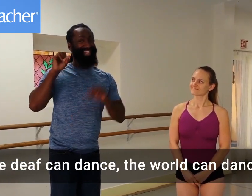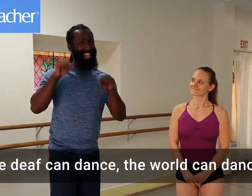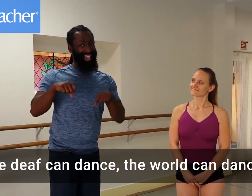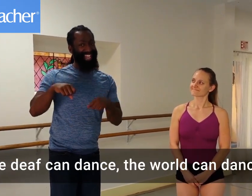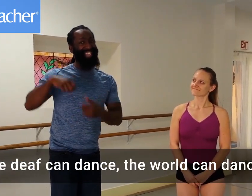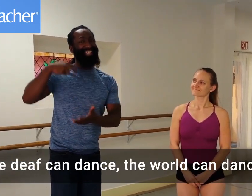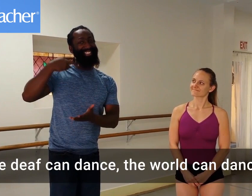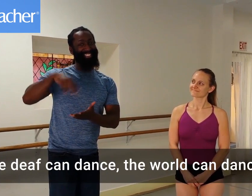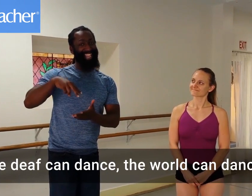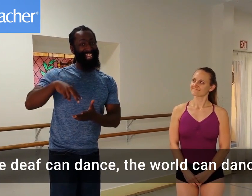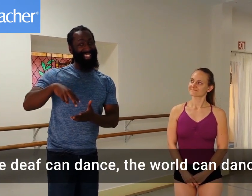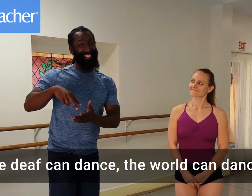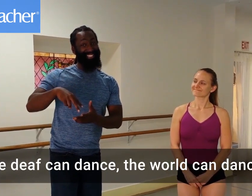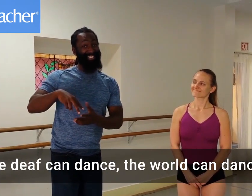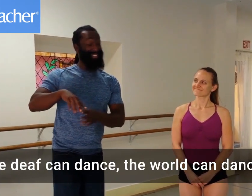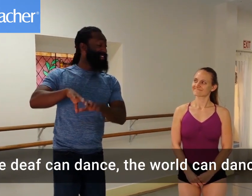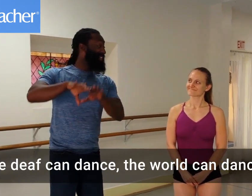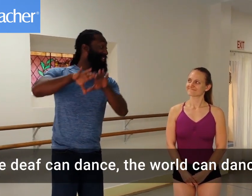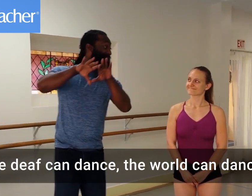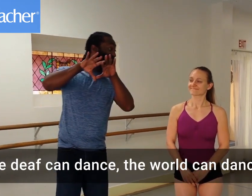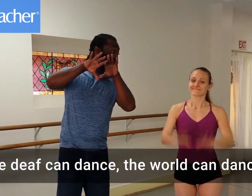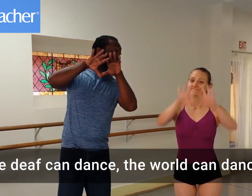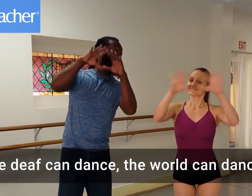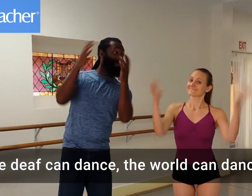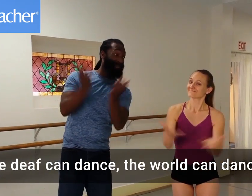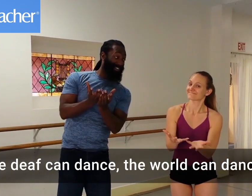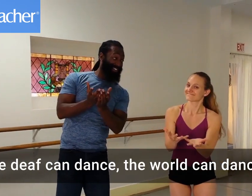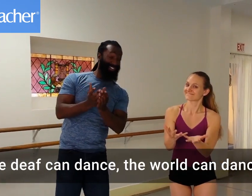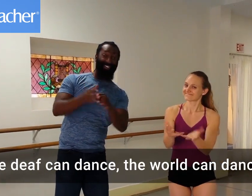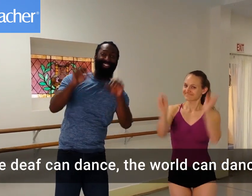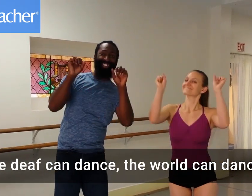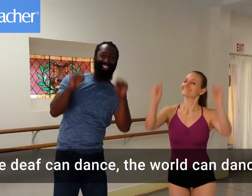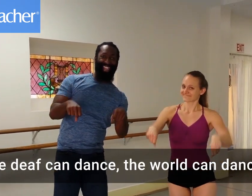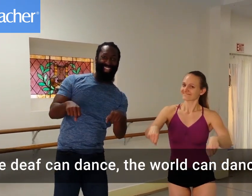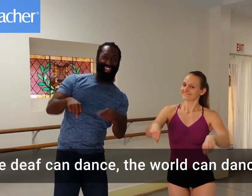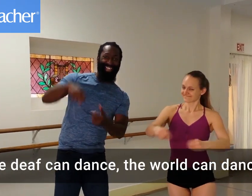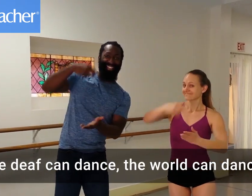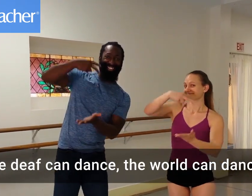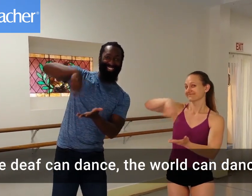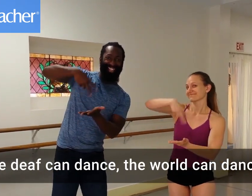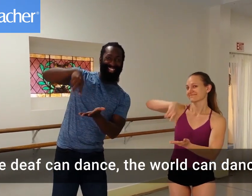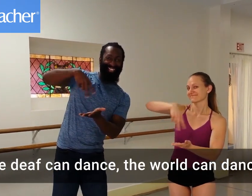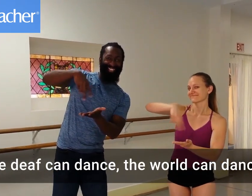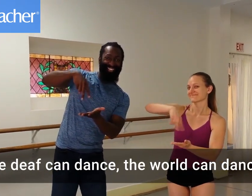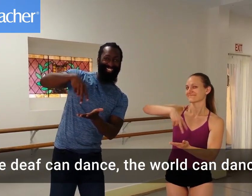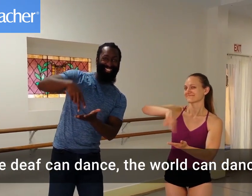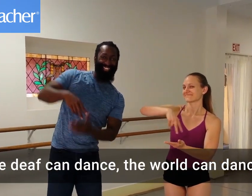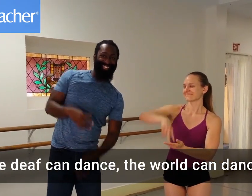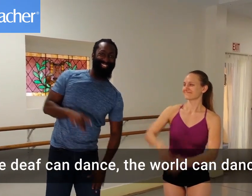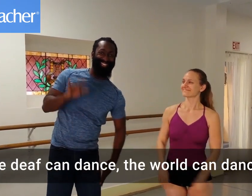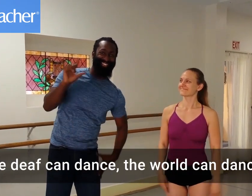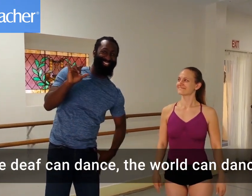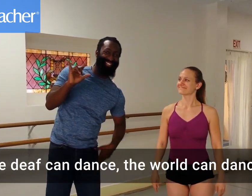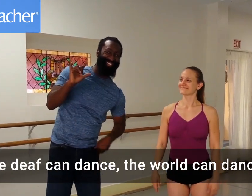Can. Dead. The world. Can. Dead. people good. There almost. Good.